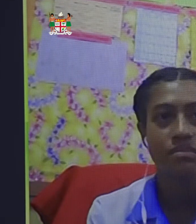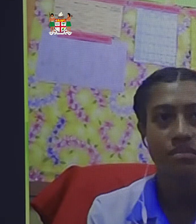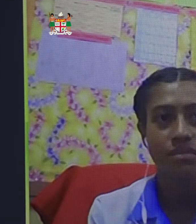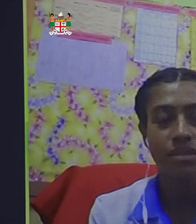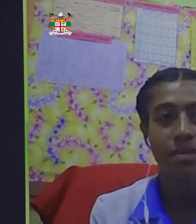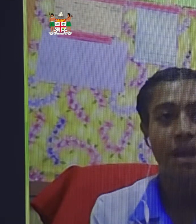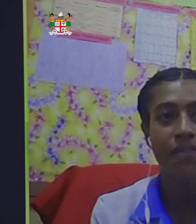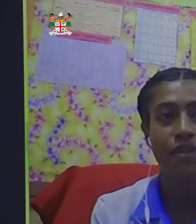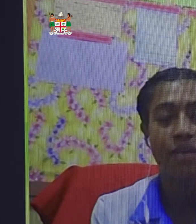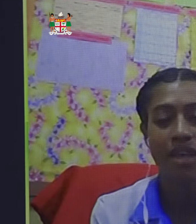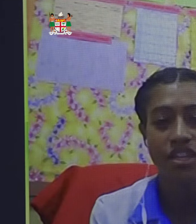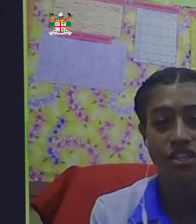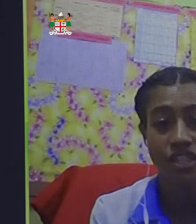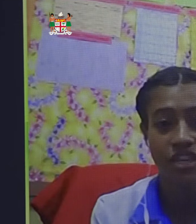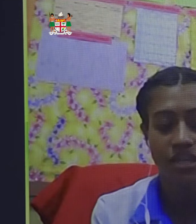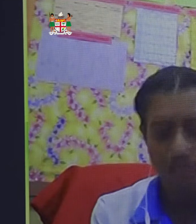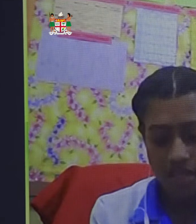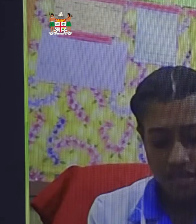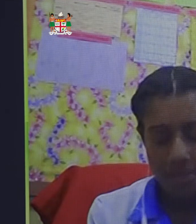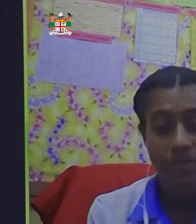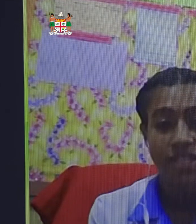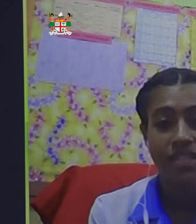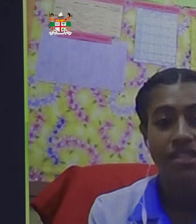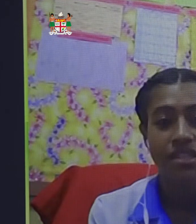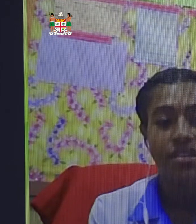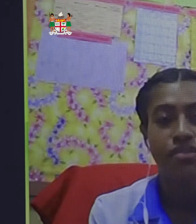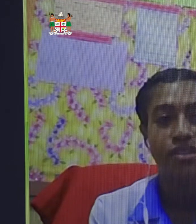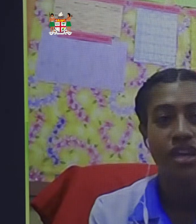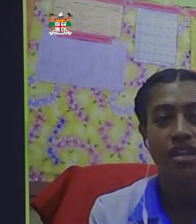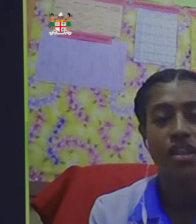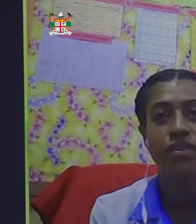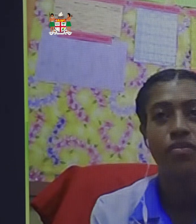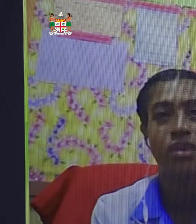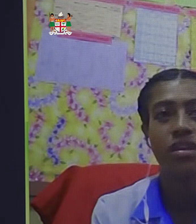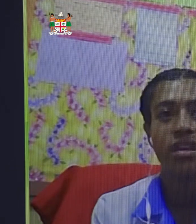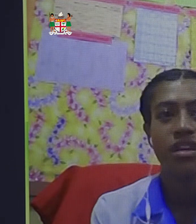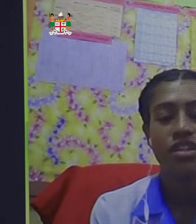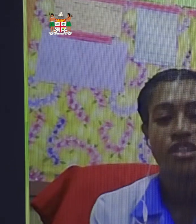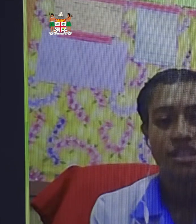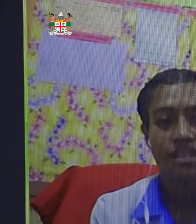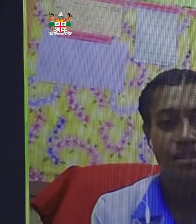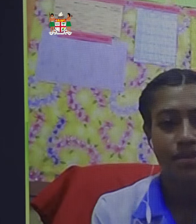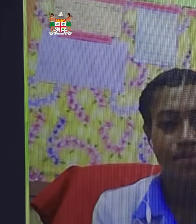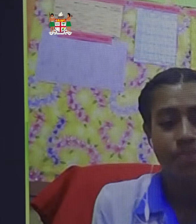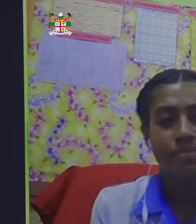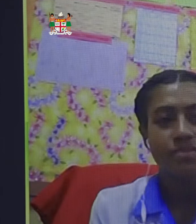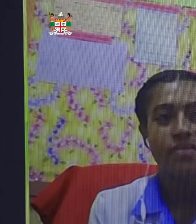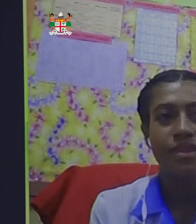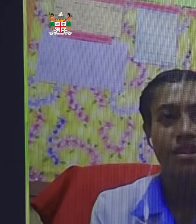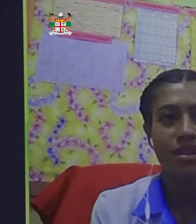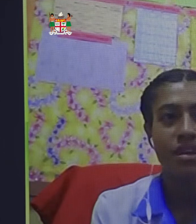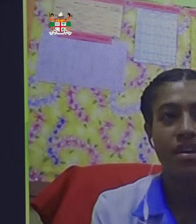and my former English teacher, Mrs. Luciana Tavanua. She's